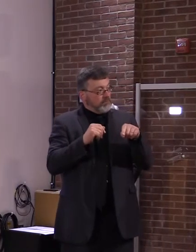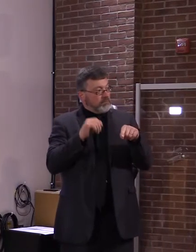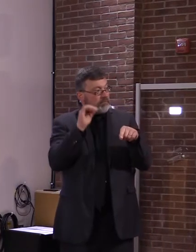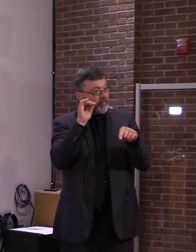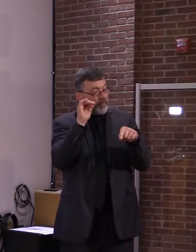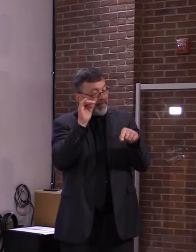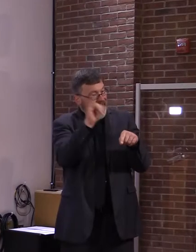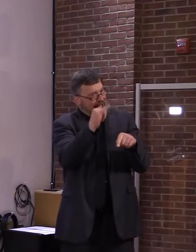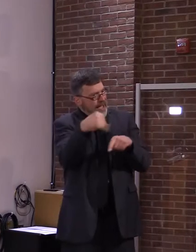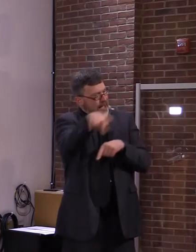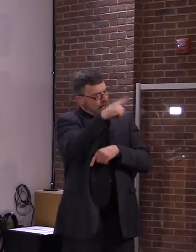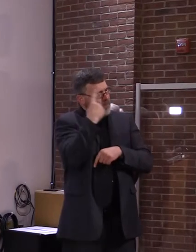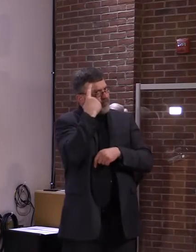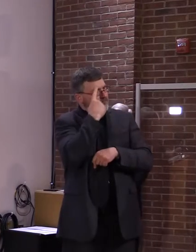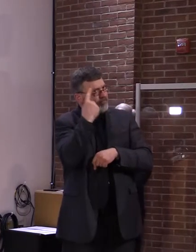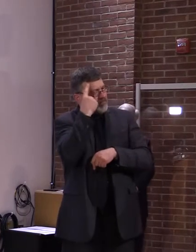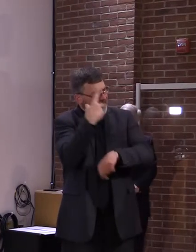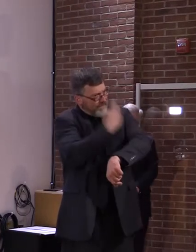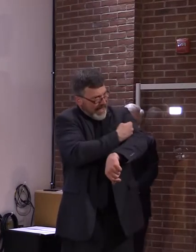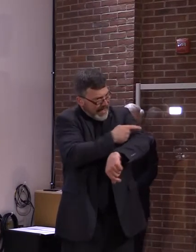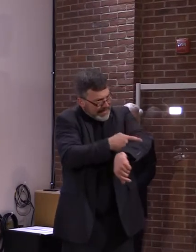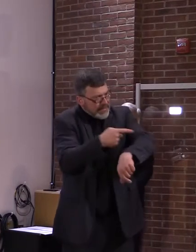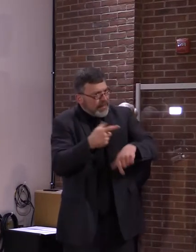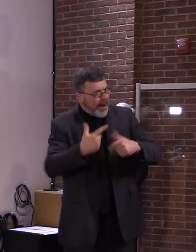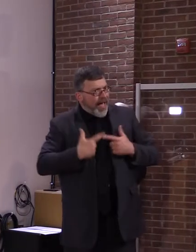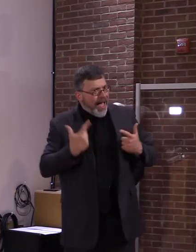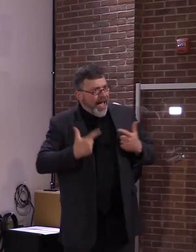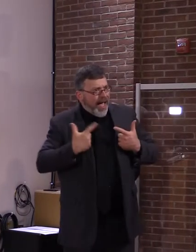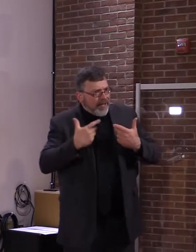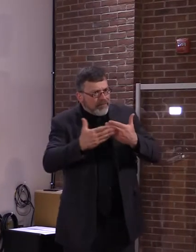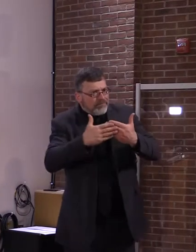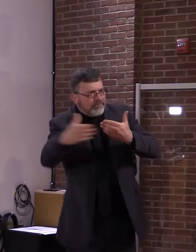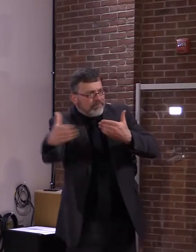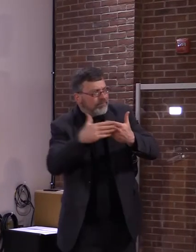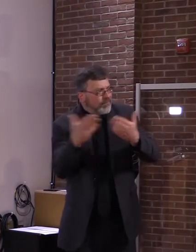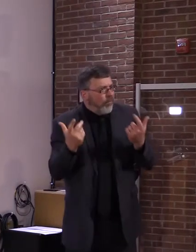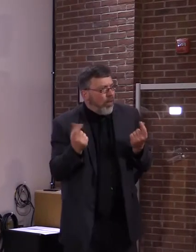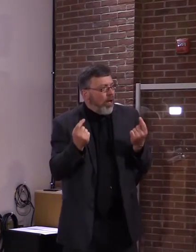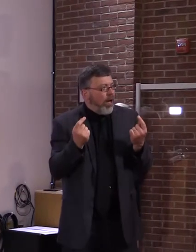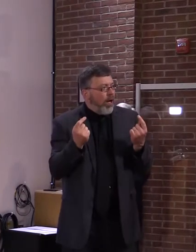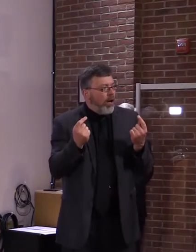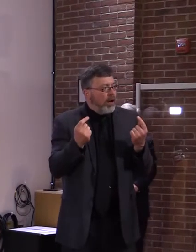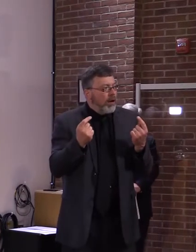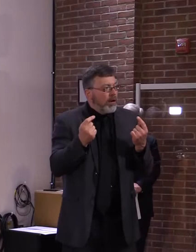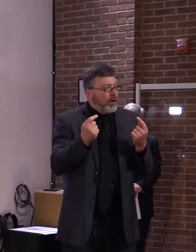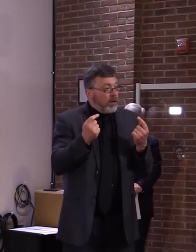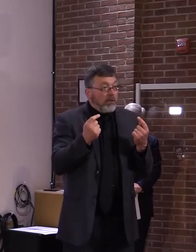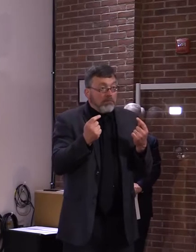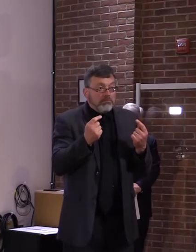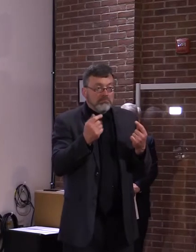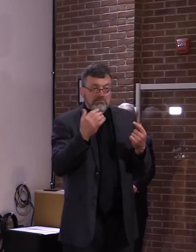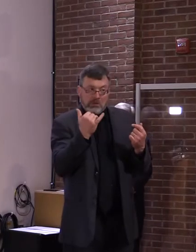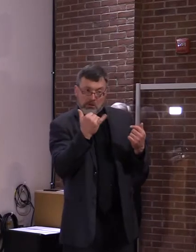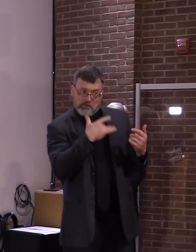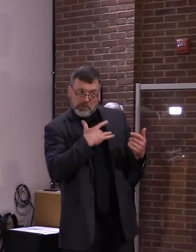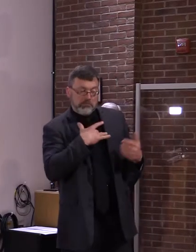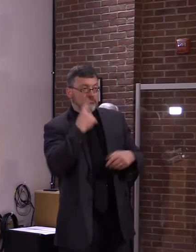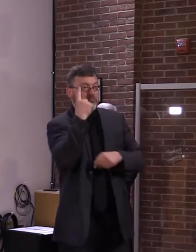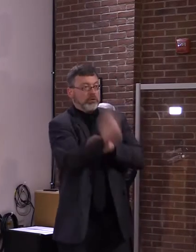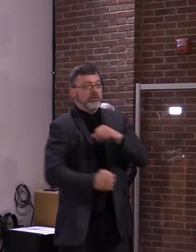coronavirus lasts at least a year and maybe longer, whether you got that immunity from being infected or from